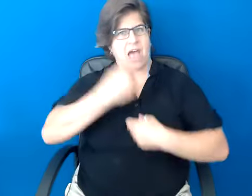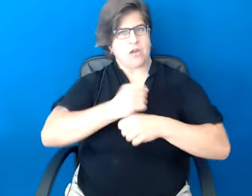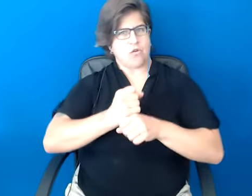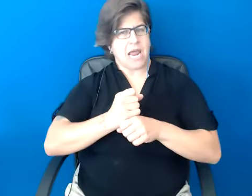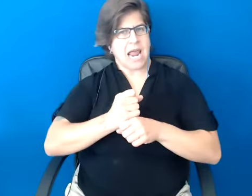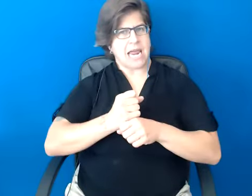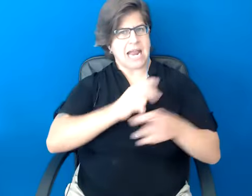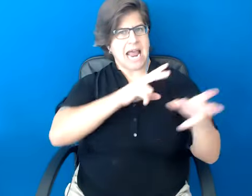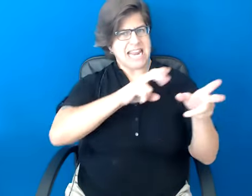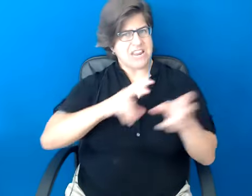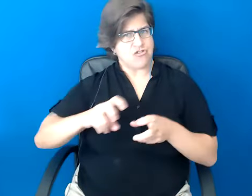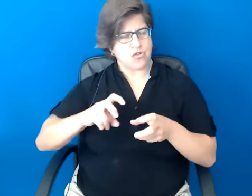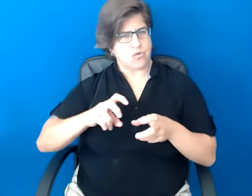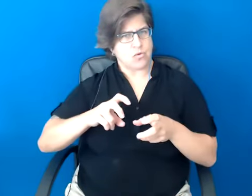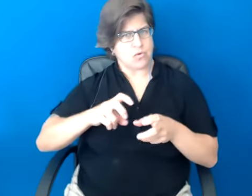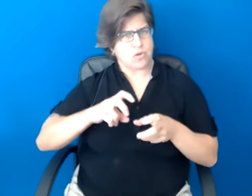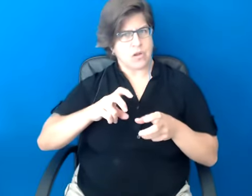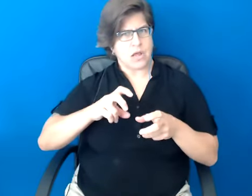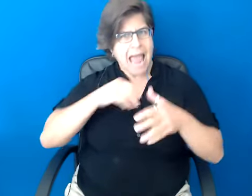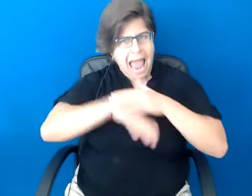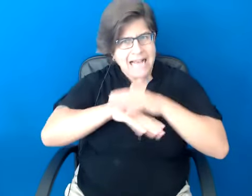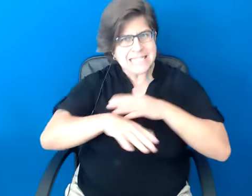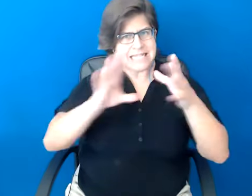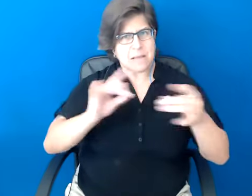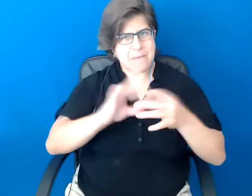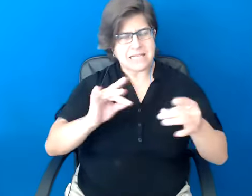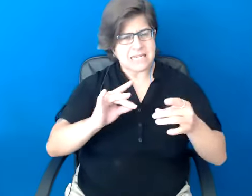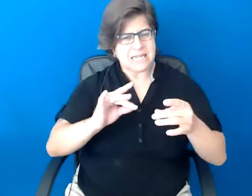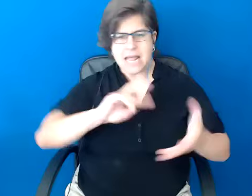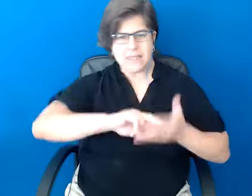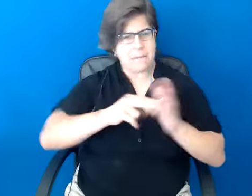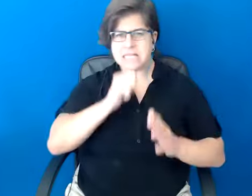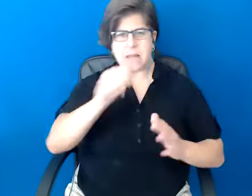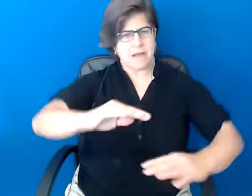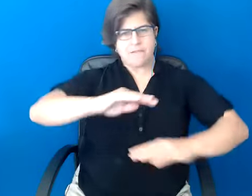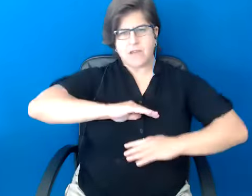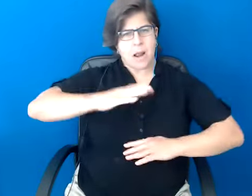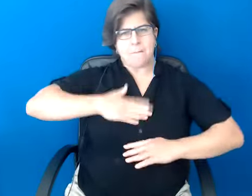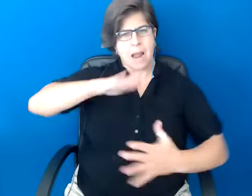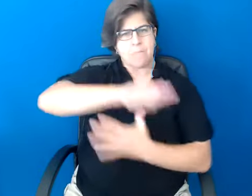things. And if I create an accessibility to the message issue, I think that I'm not fulfilling my primary